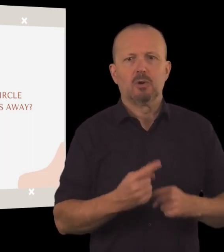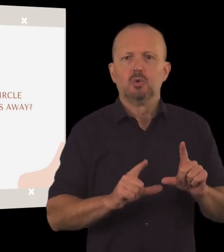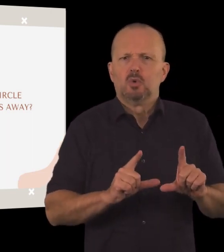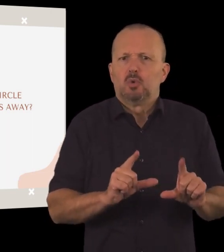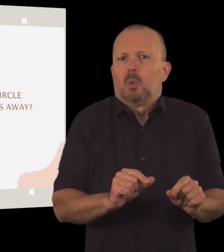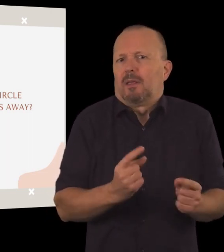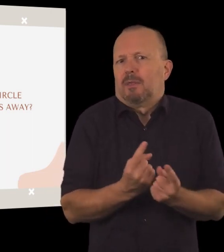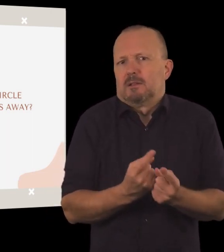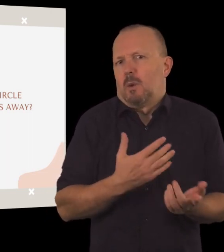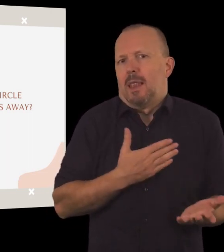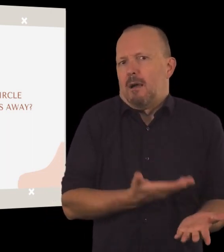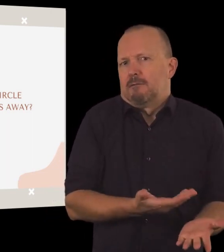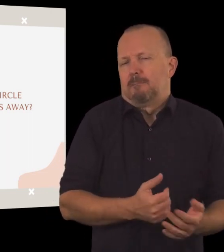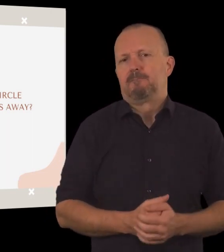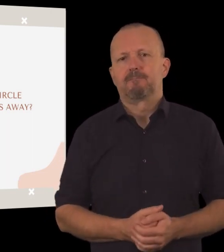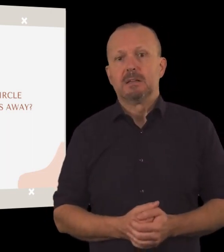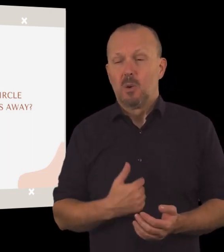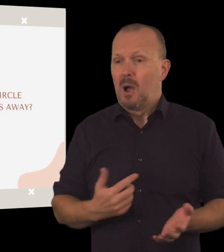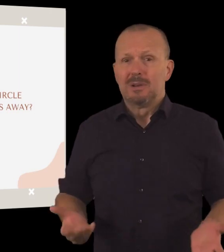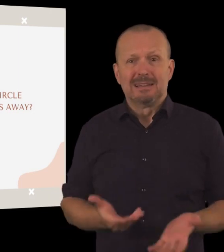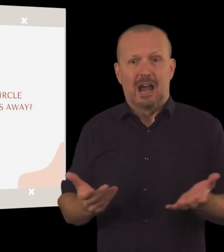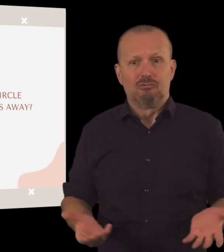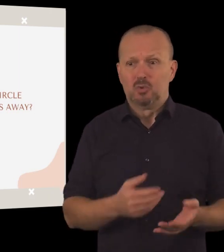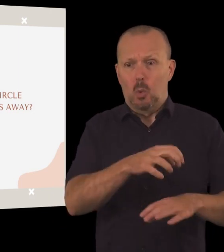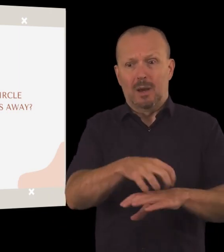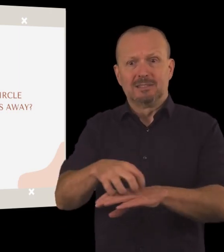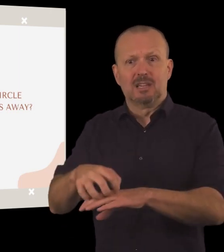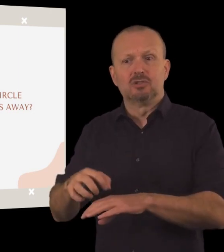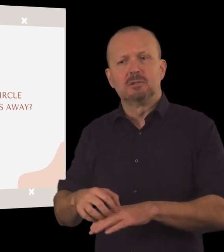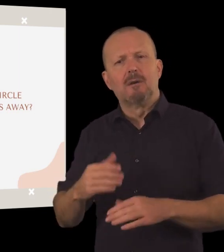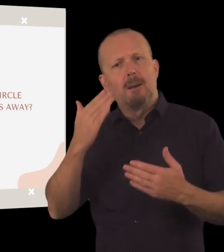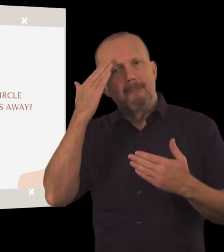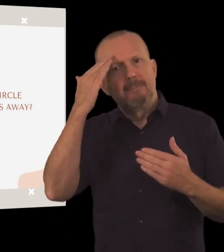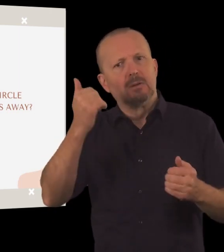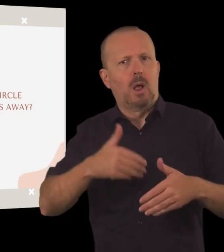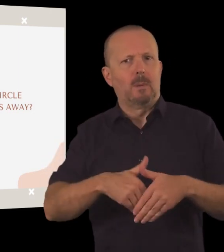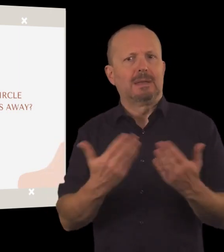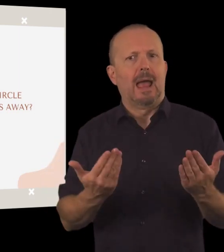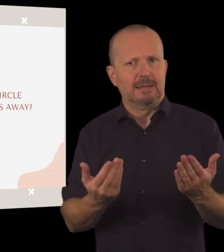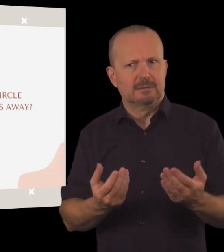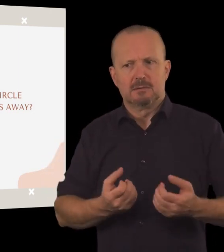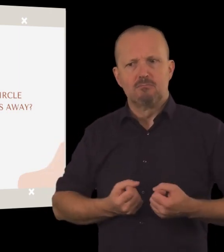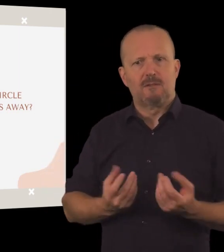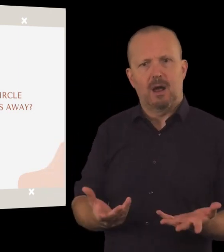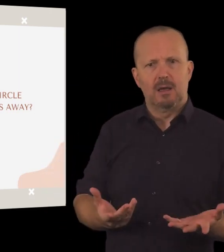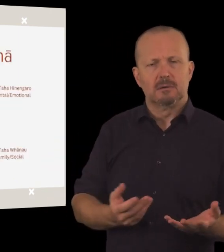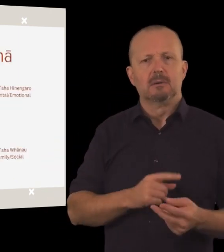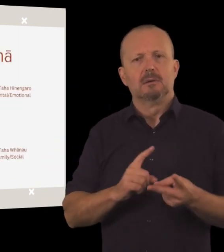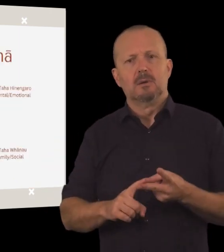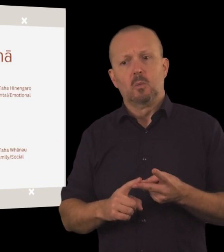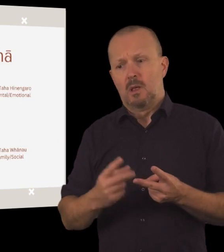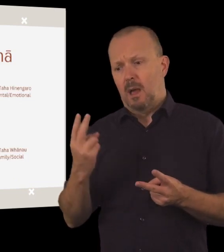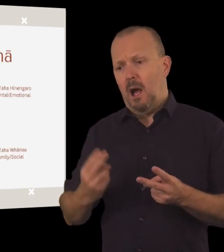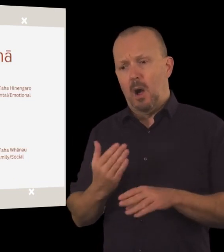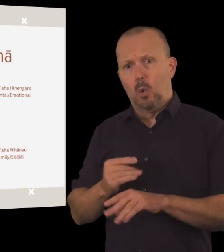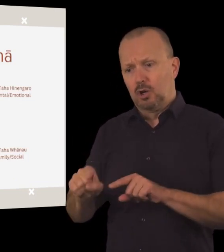everyone feel like they can express their thoughts and vulnerabilities, so the art workers are being looked after too. So